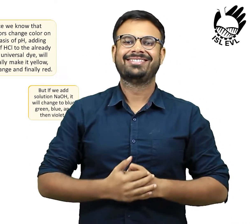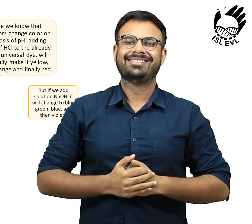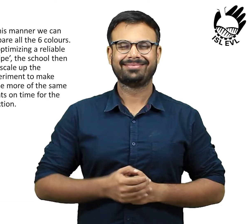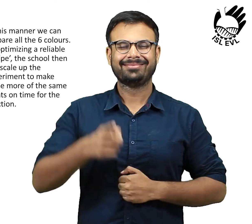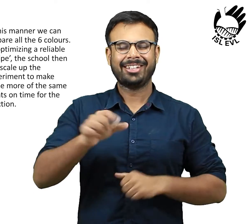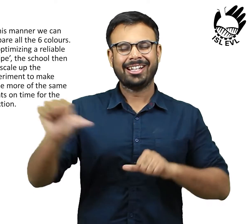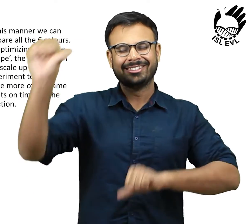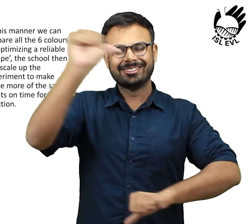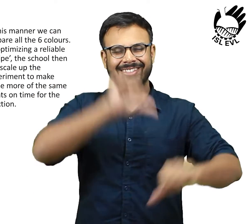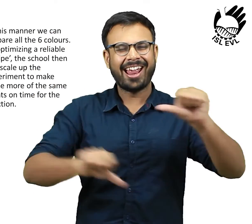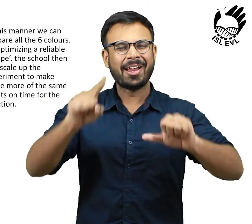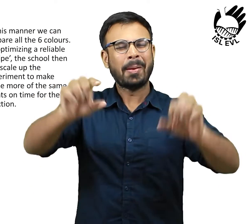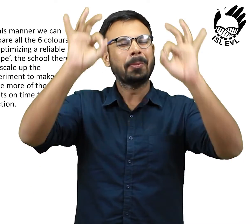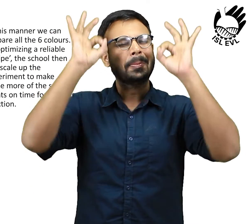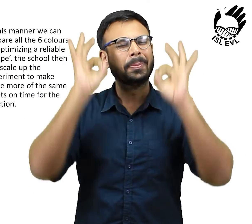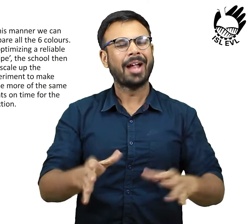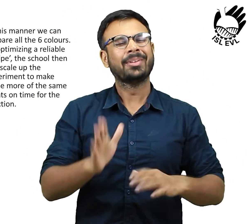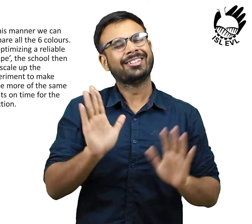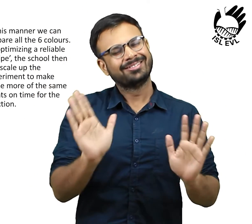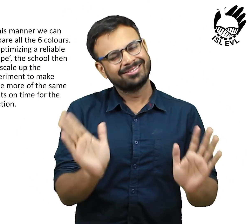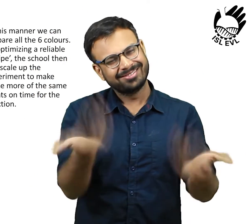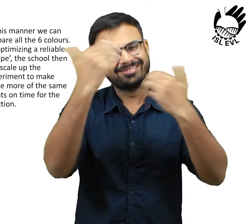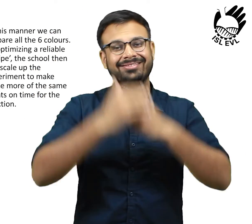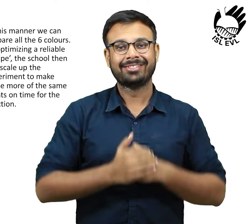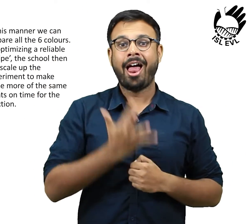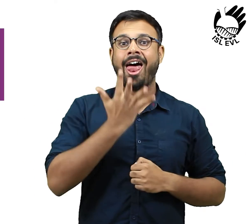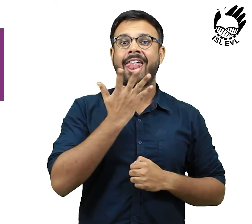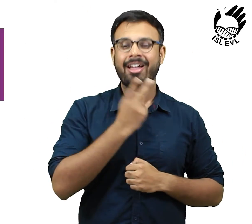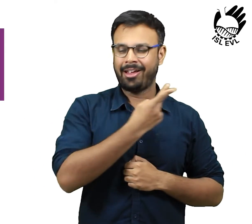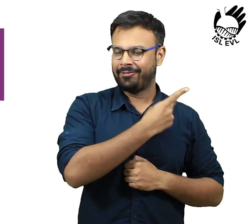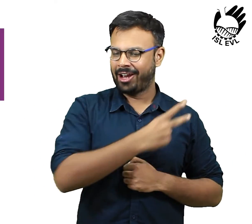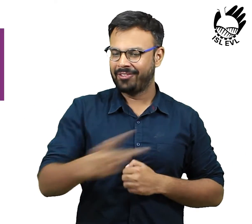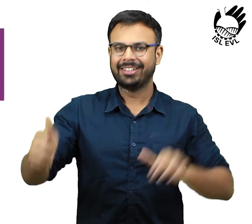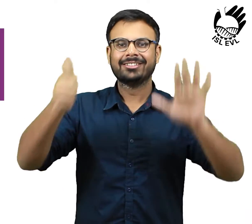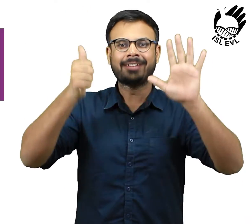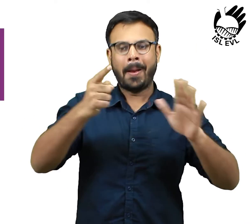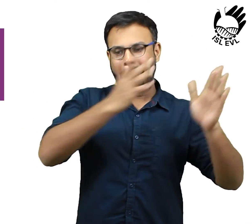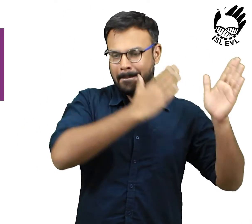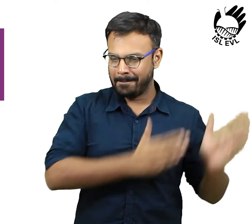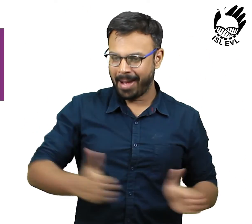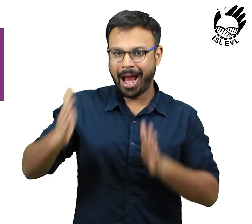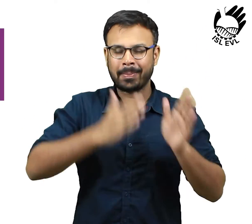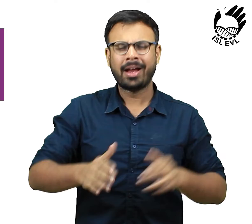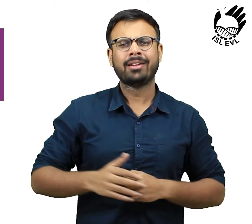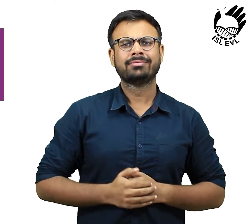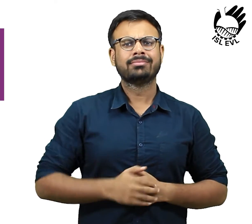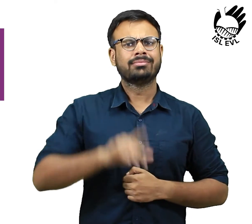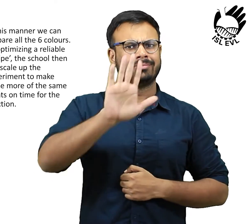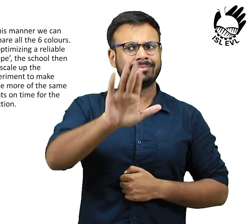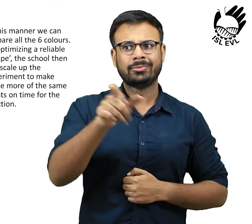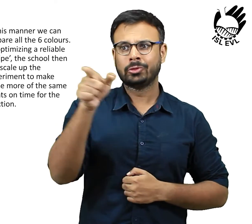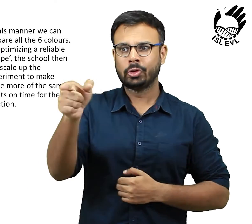But if we add the sodium hydroxide, called NaOH, it will change to blue-green, blue, and then